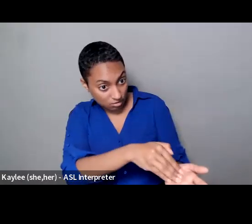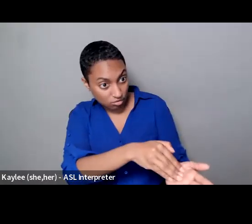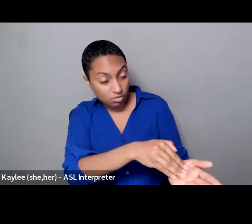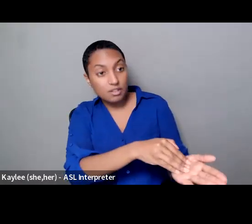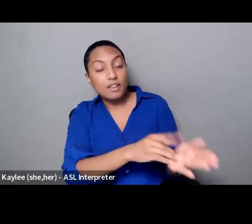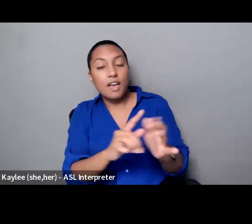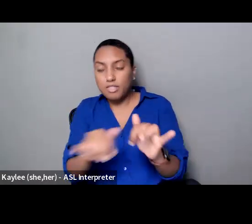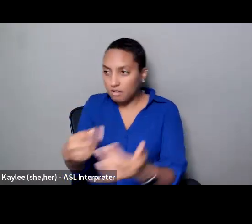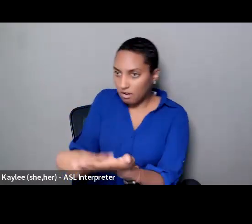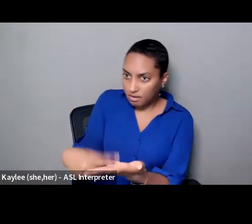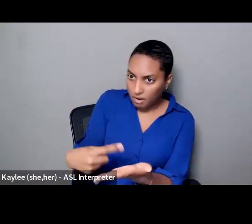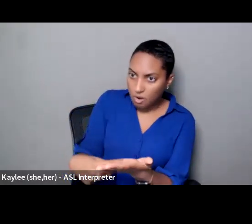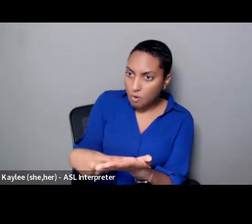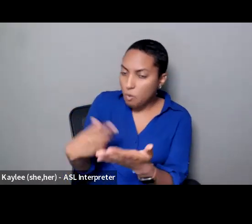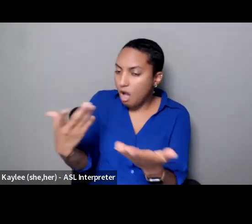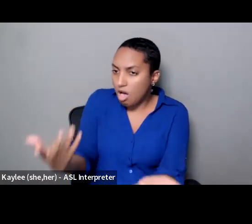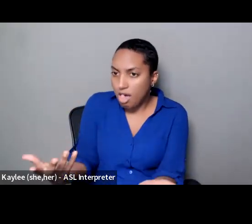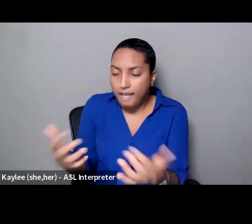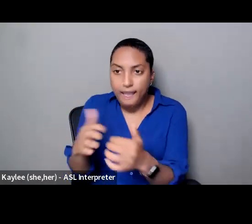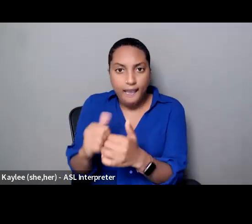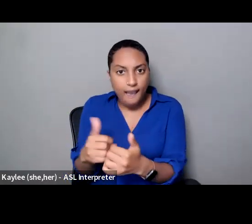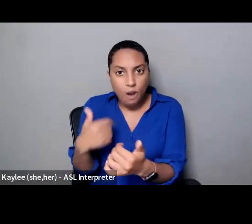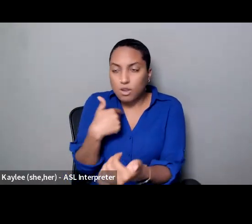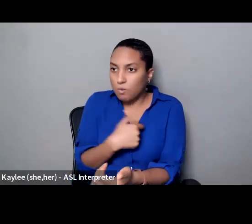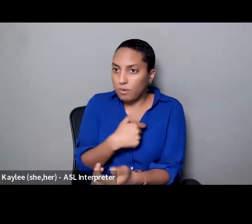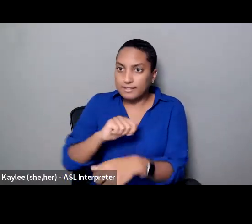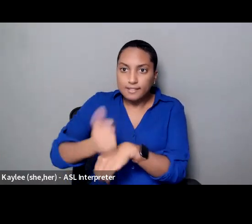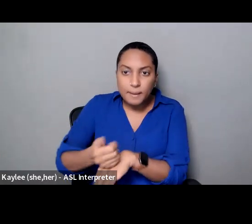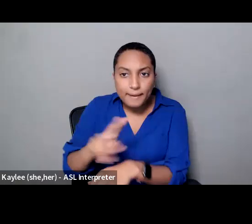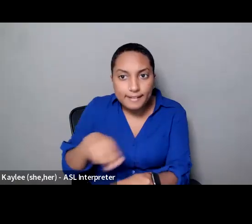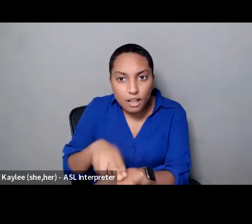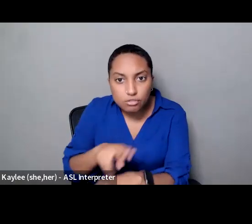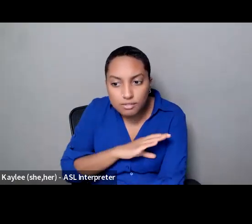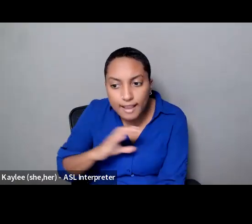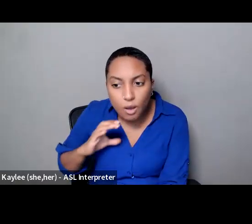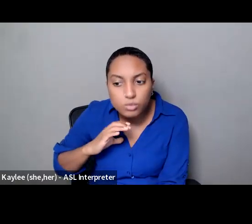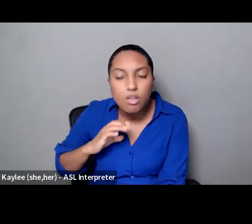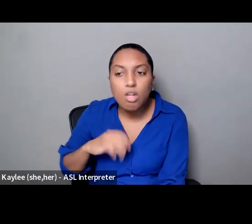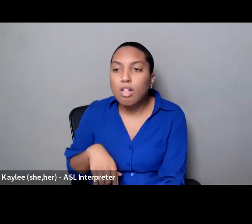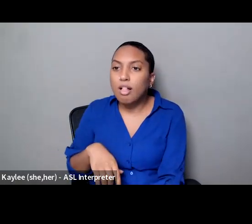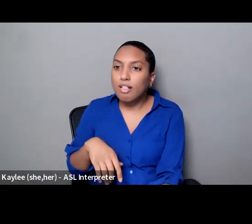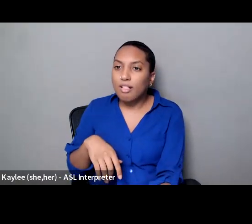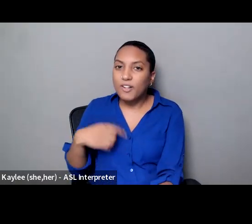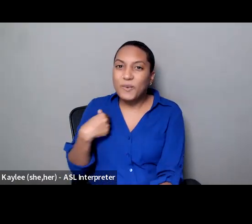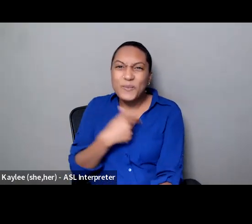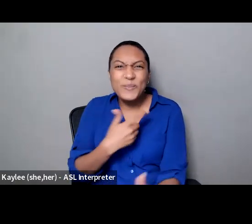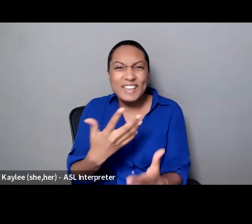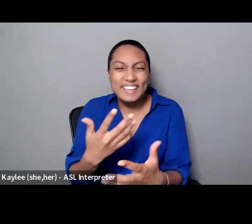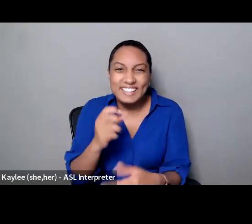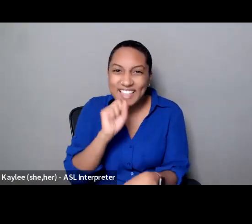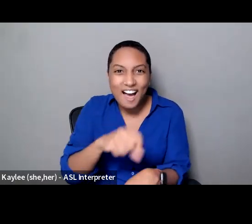NICL. How can we have a national council? We like to make words out of everything. Did you notice